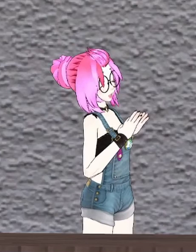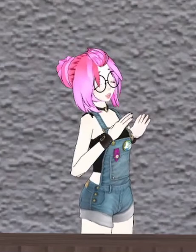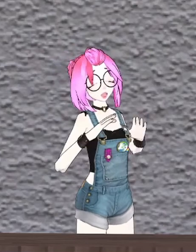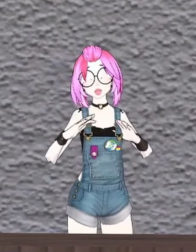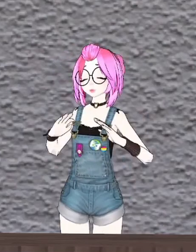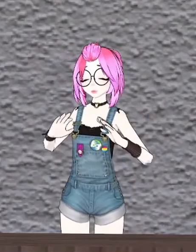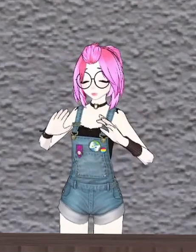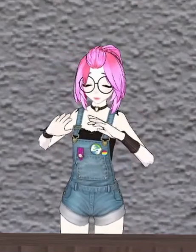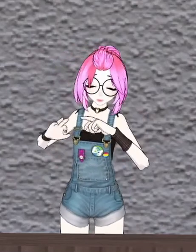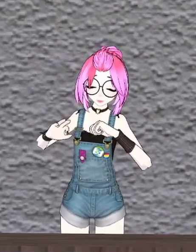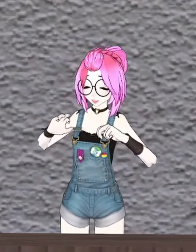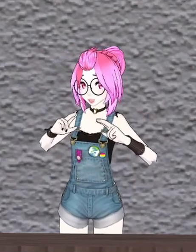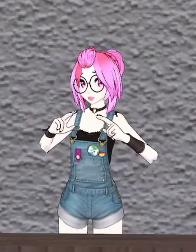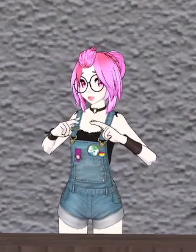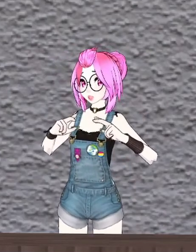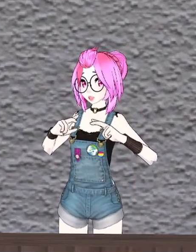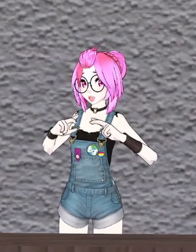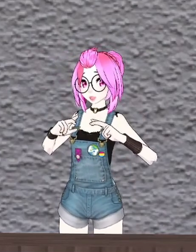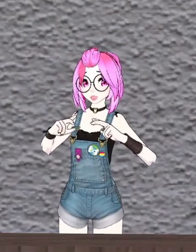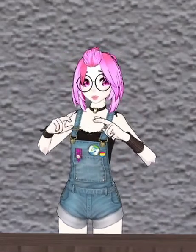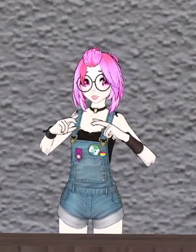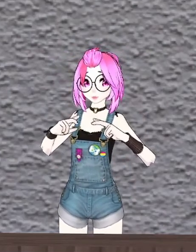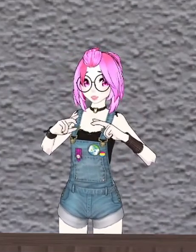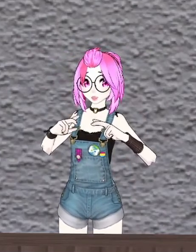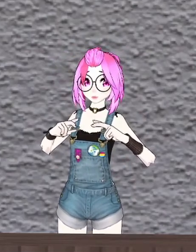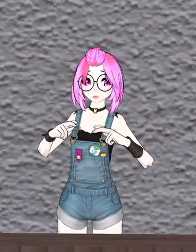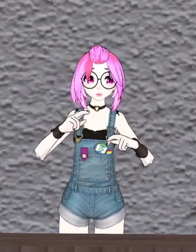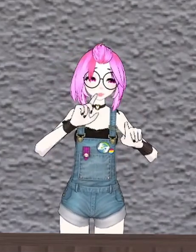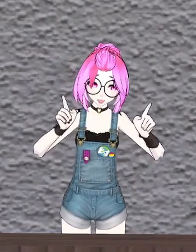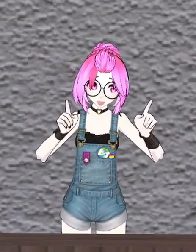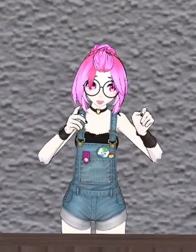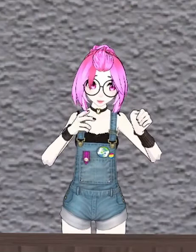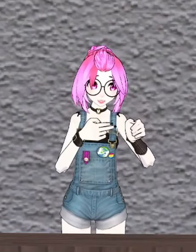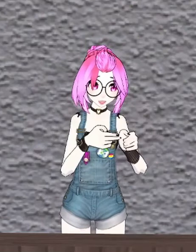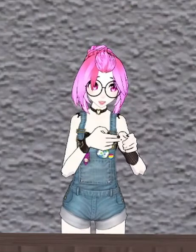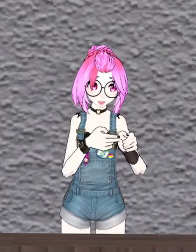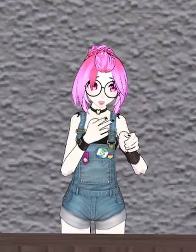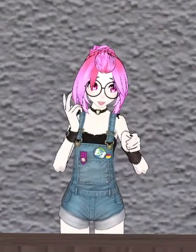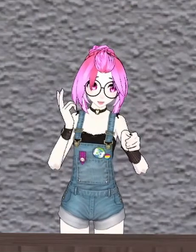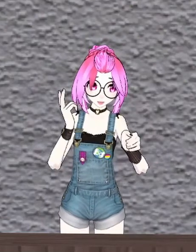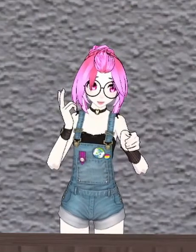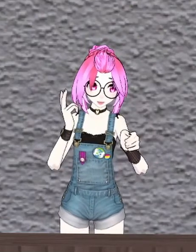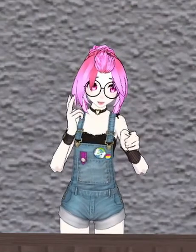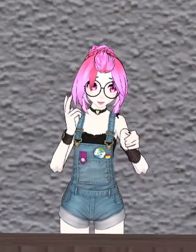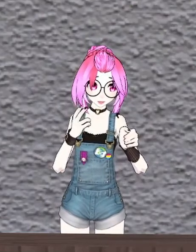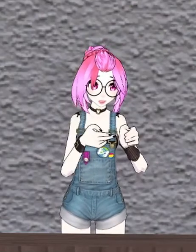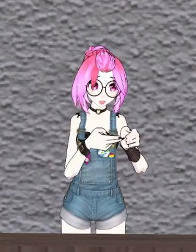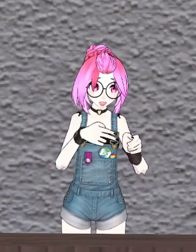time off. Excuse me. Retire is like this, retire. But quit is different. Quit is you're coming